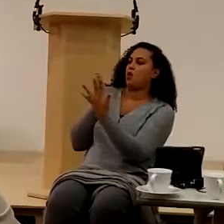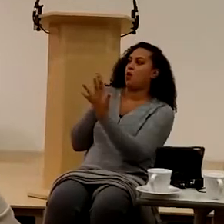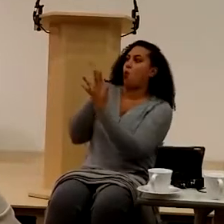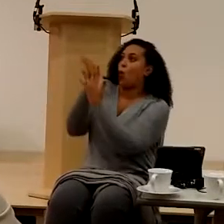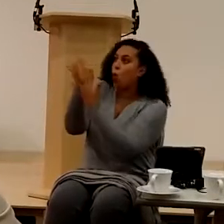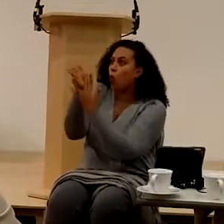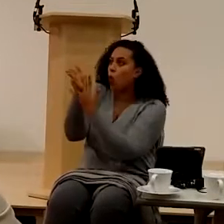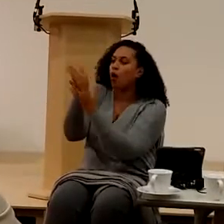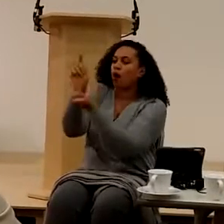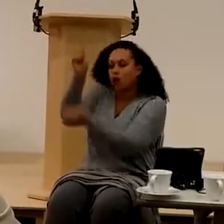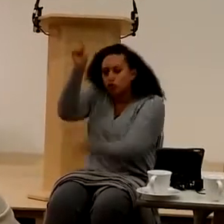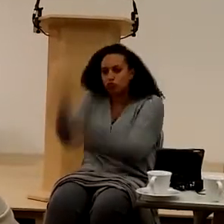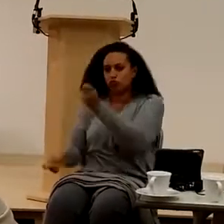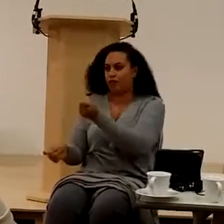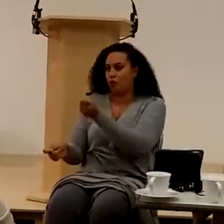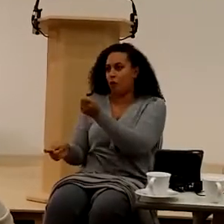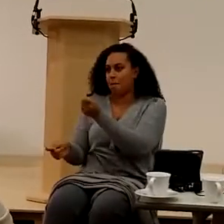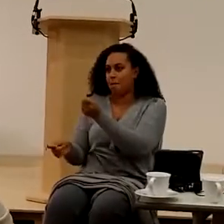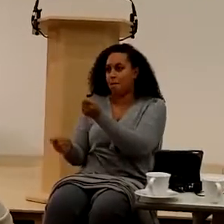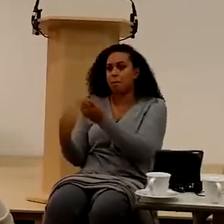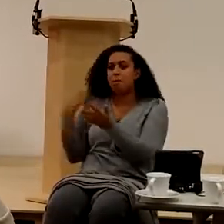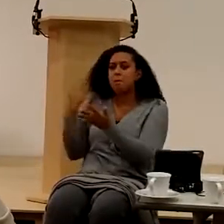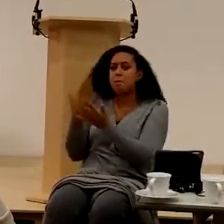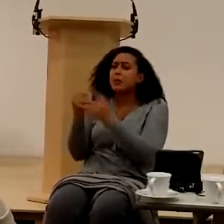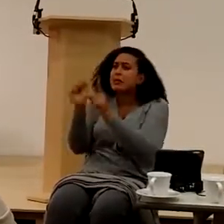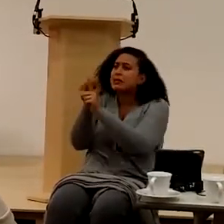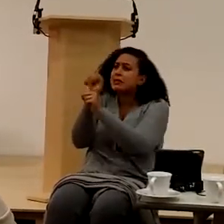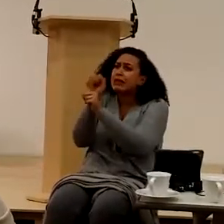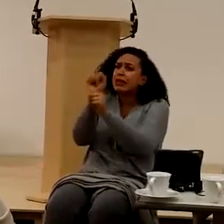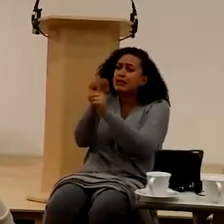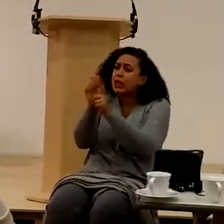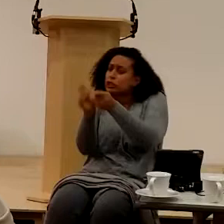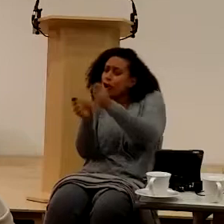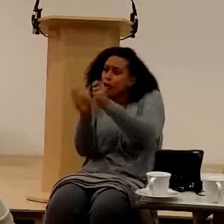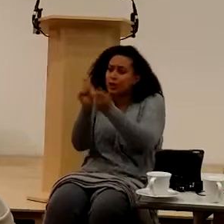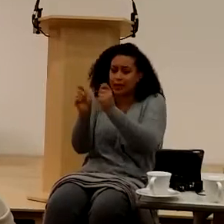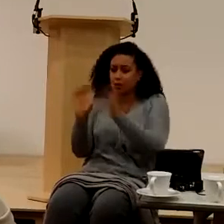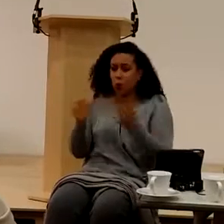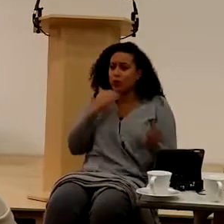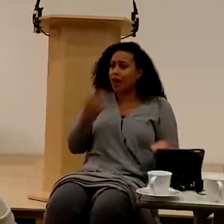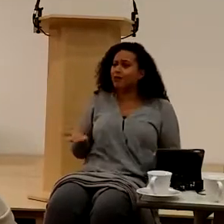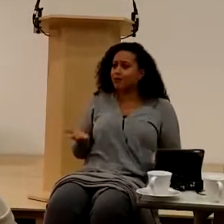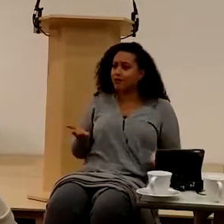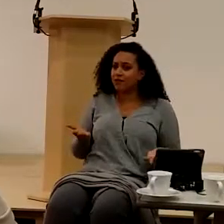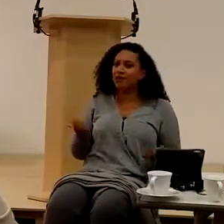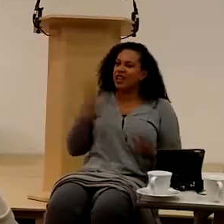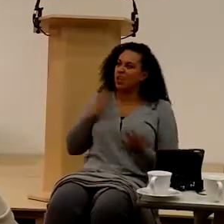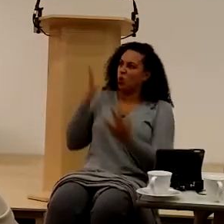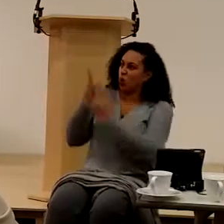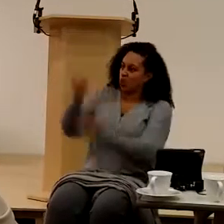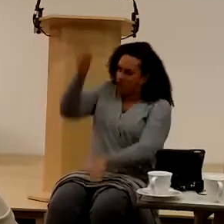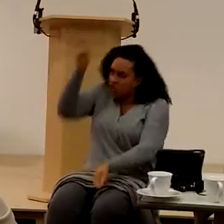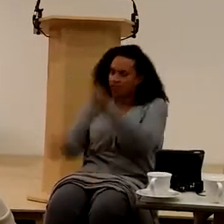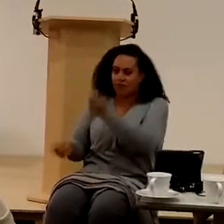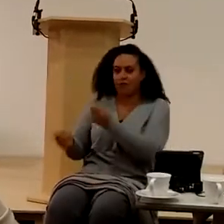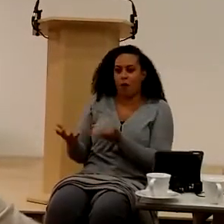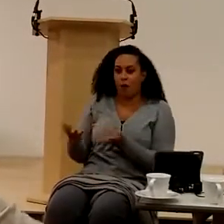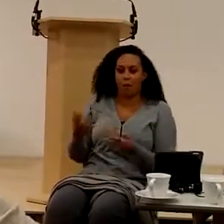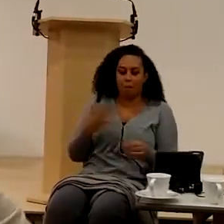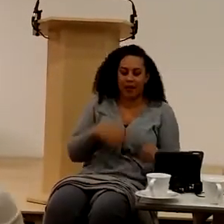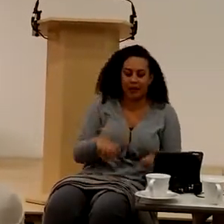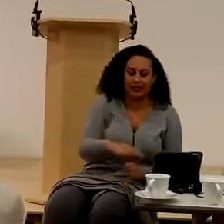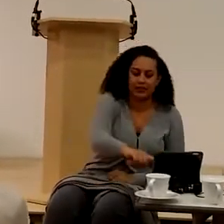versus seeking to transform it. A 70 for